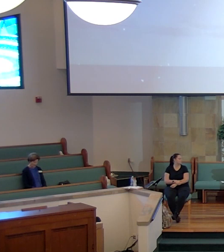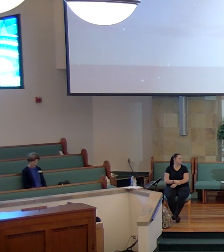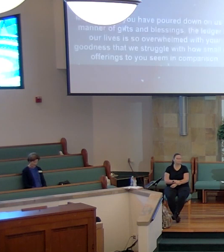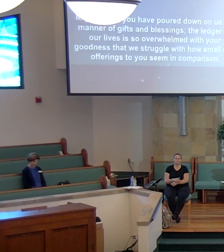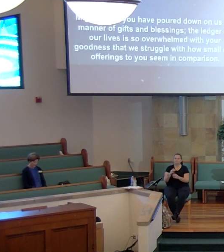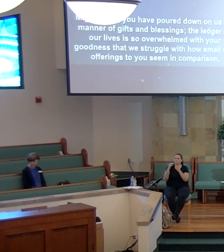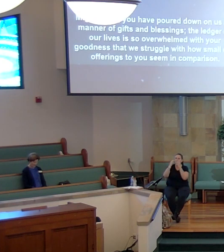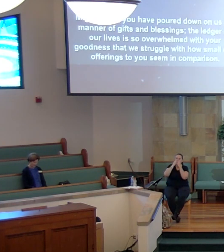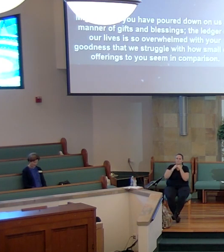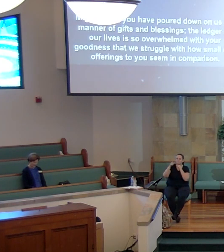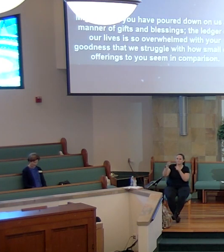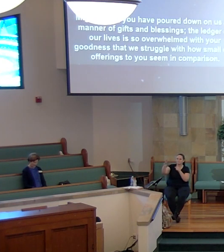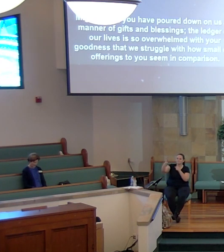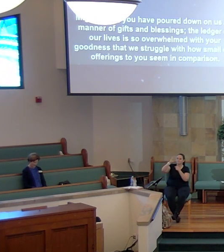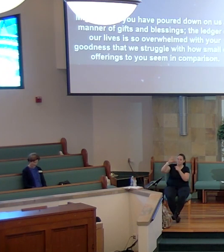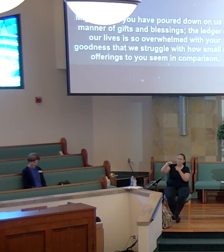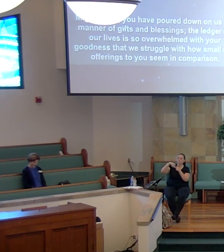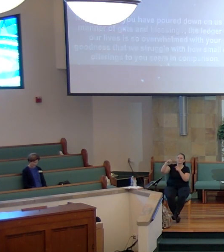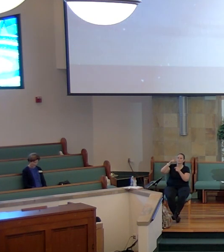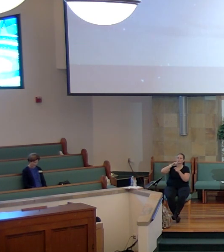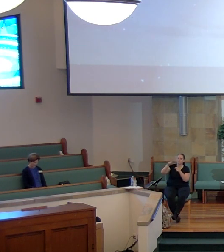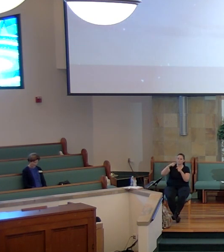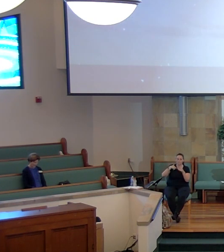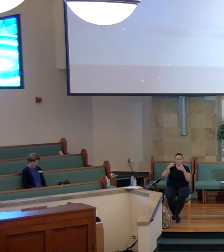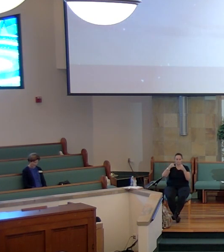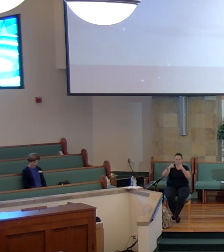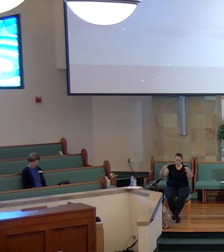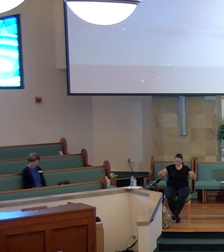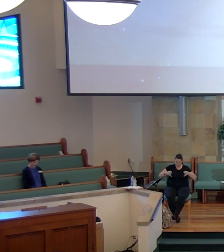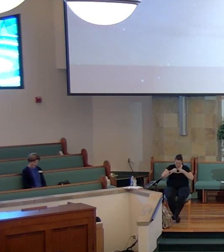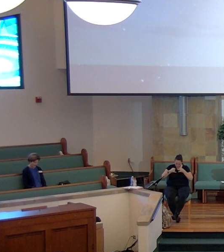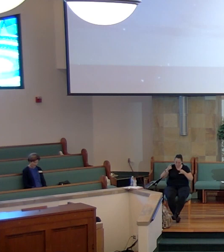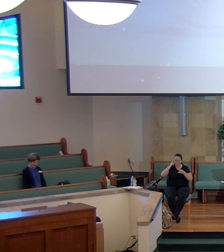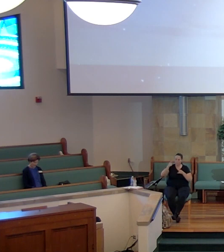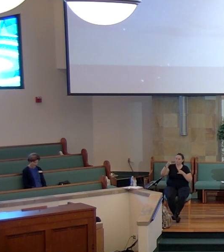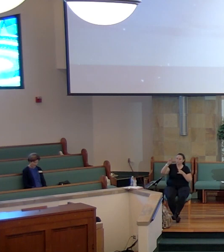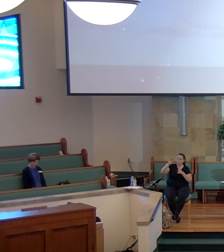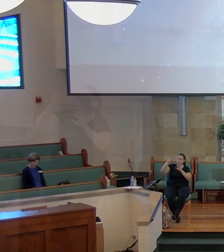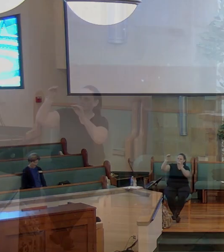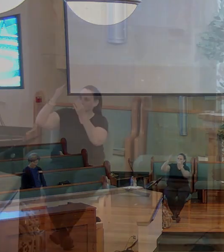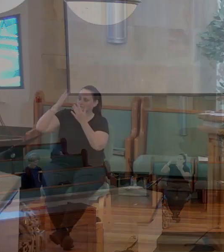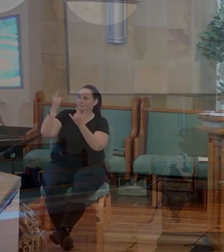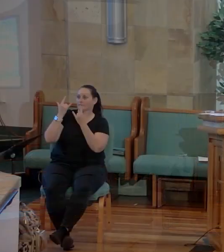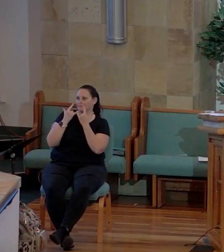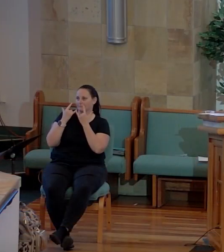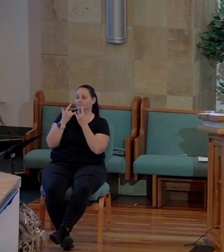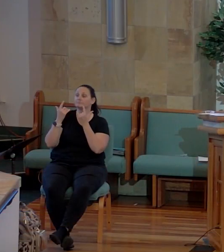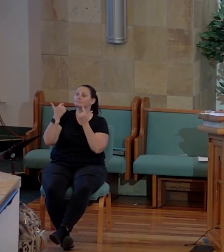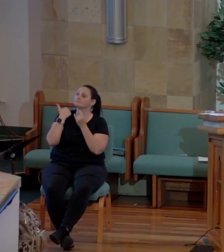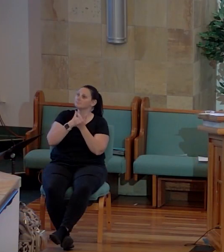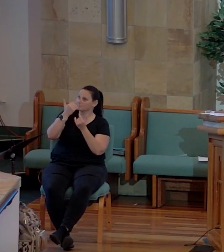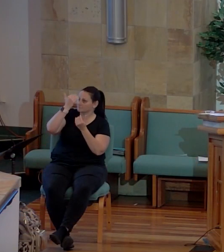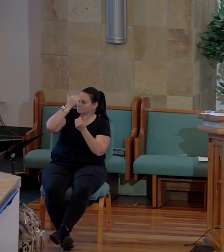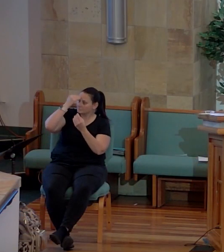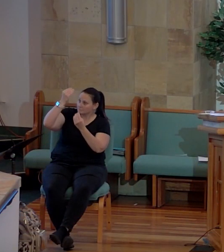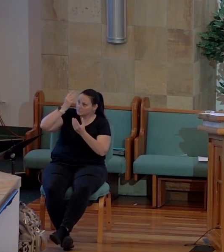Gracious and beloved God, you have indeed drawn a wide circle of welcome, of grace, of love. Let us know that we are